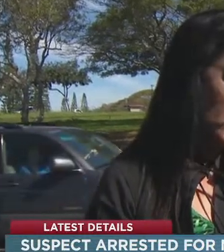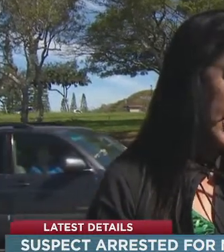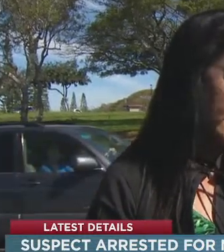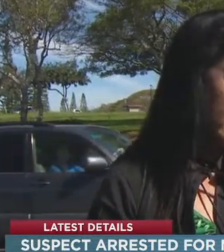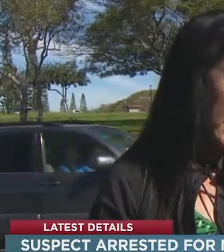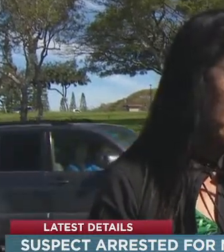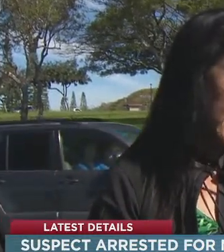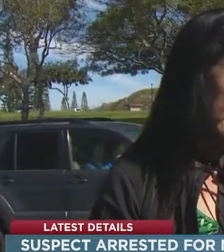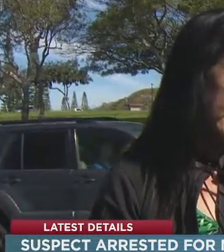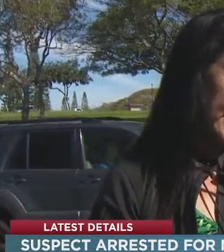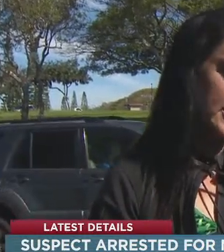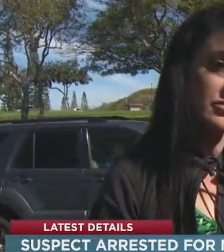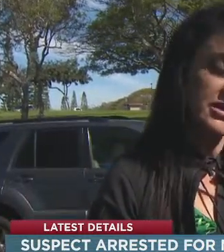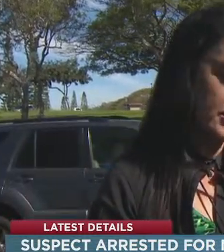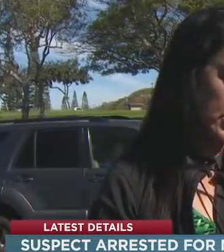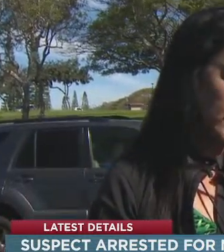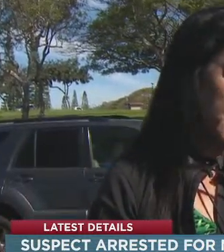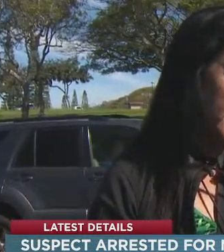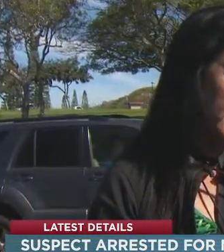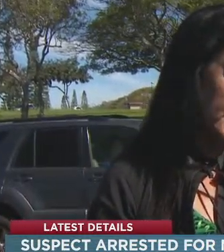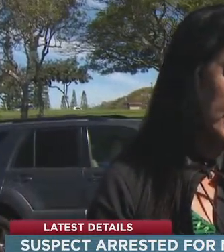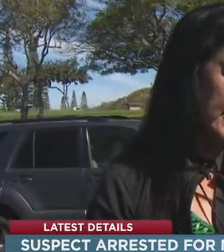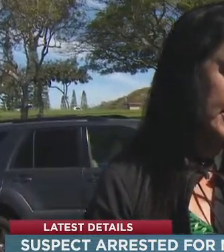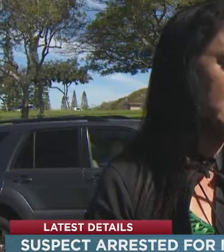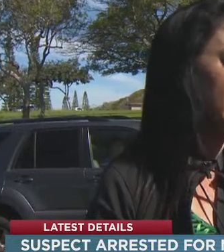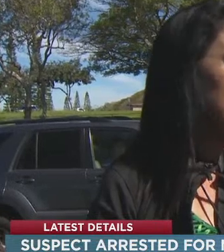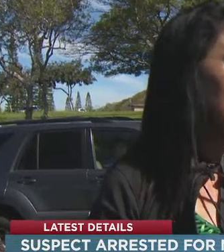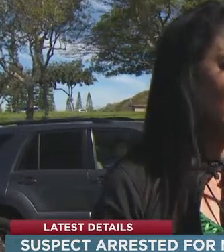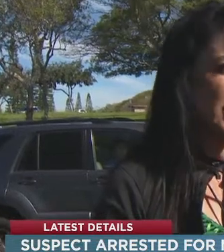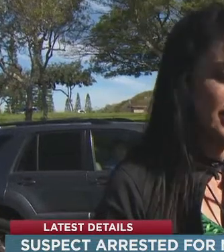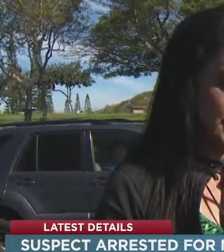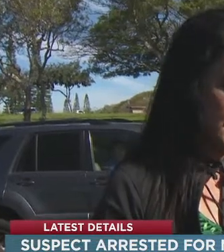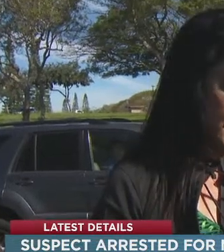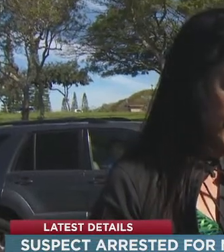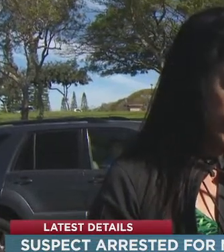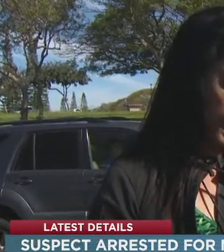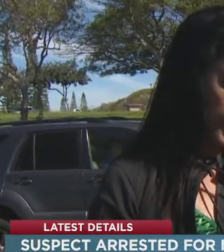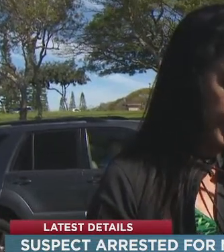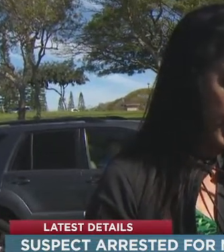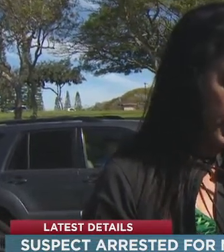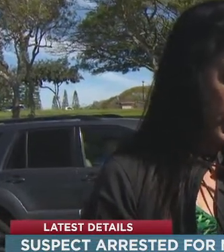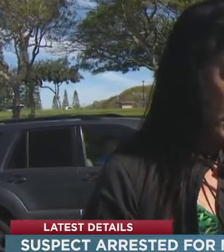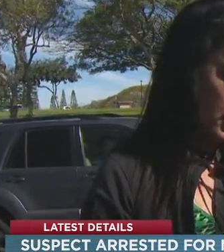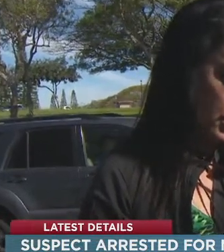to locate the male and detained him until he was positively identified by the witnesses.